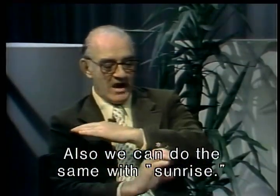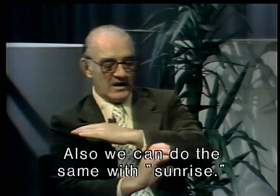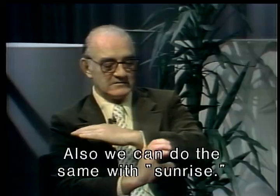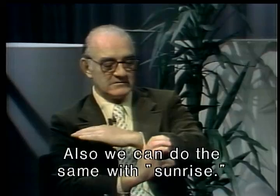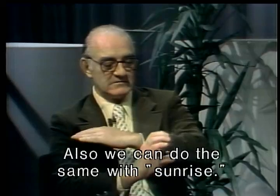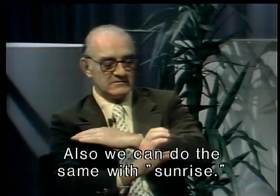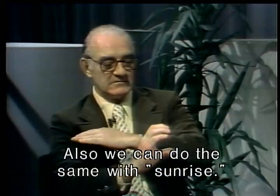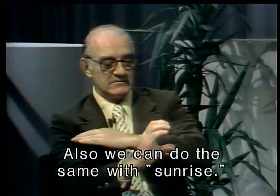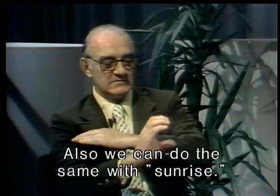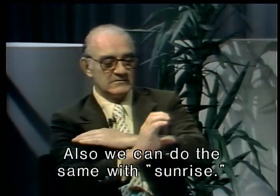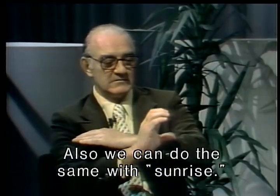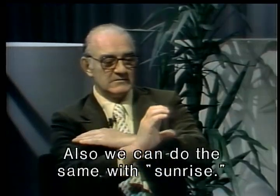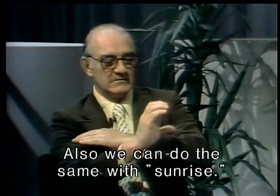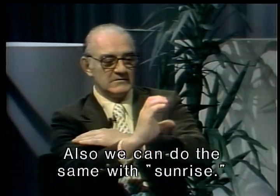sunrise.